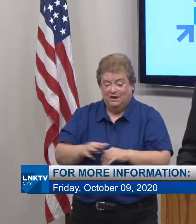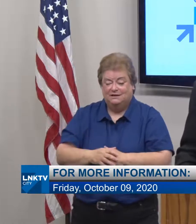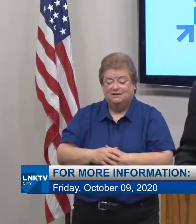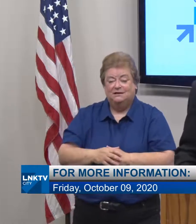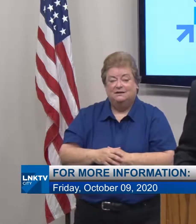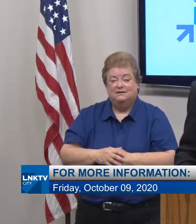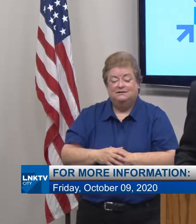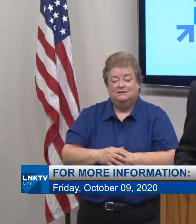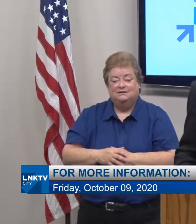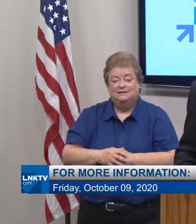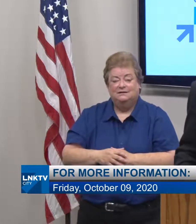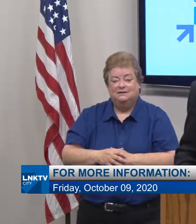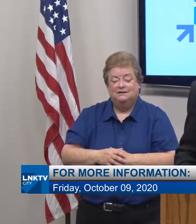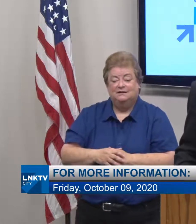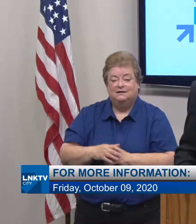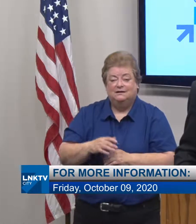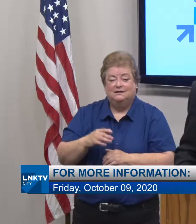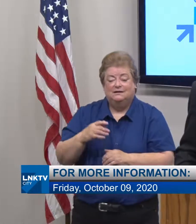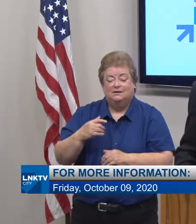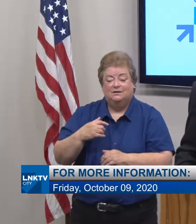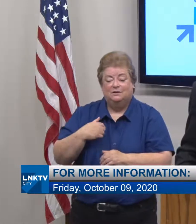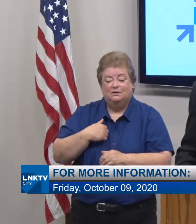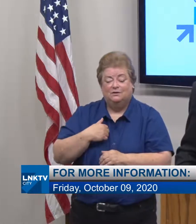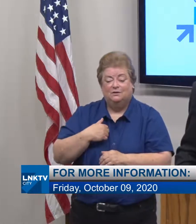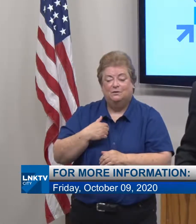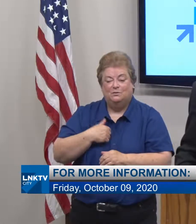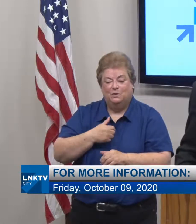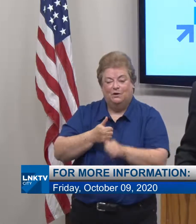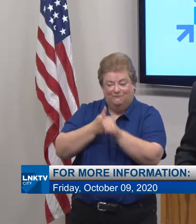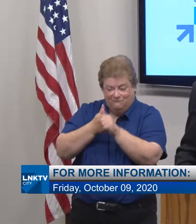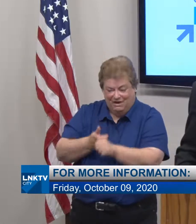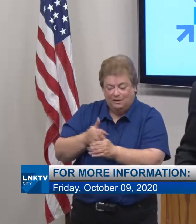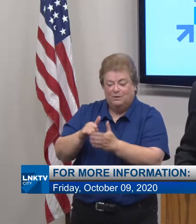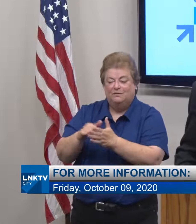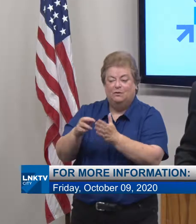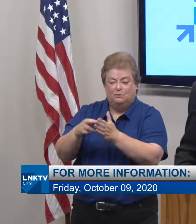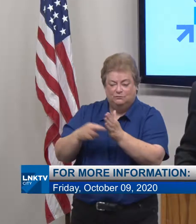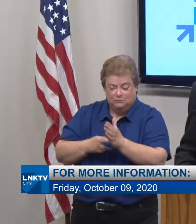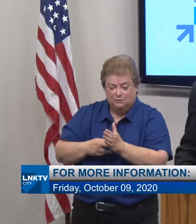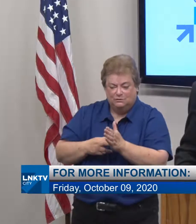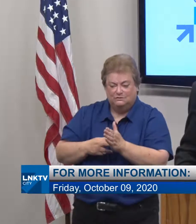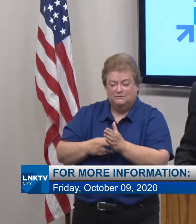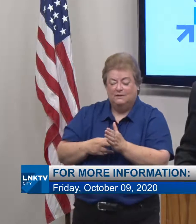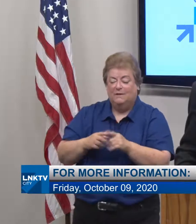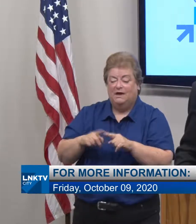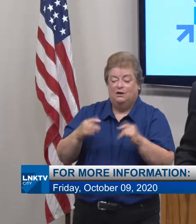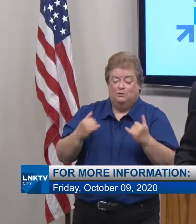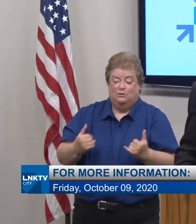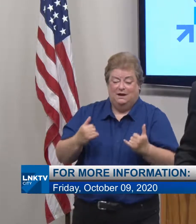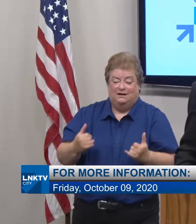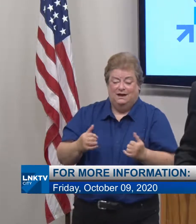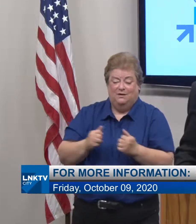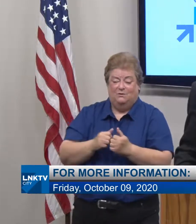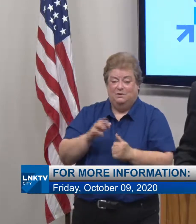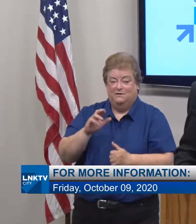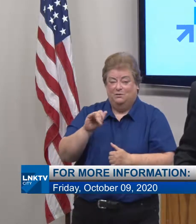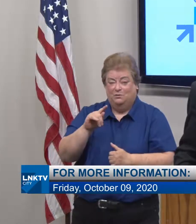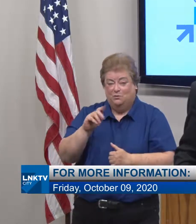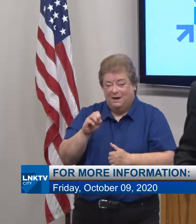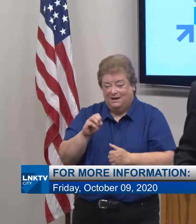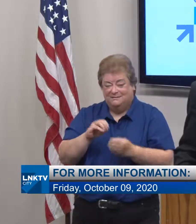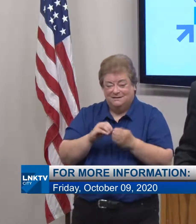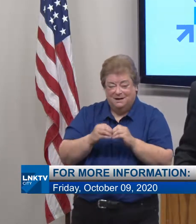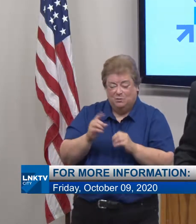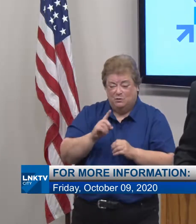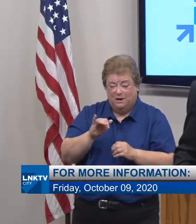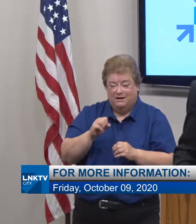limited incidents, is because we're following those protocols. But right now with the rate where it is and the